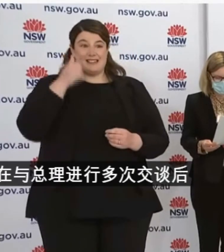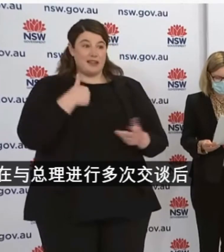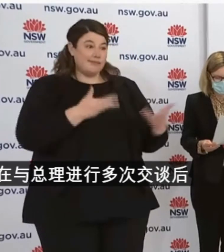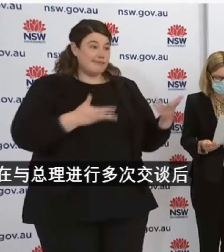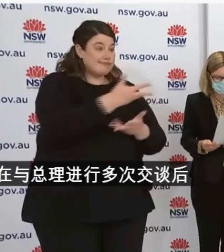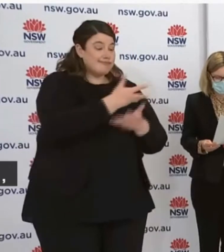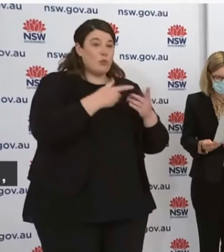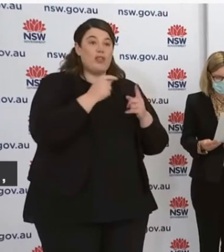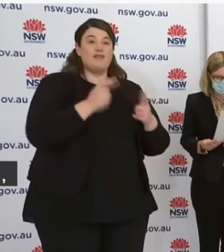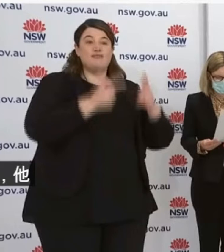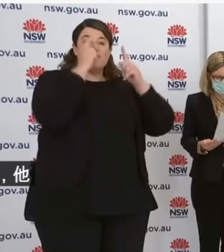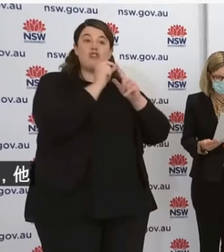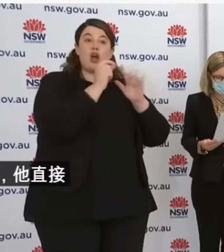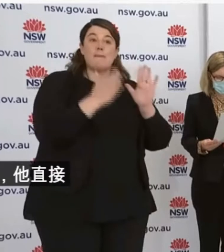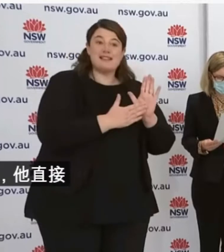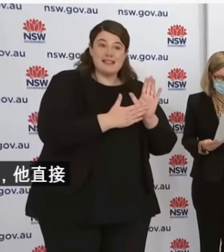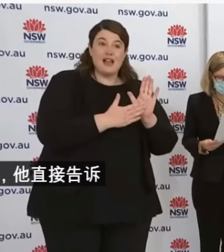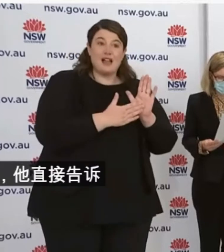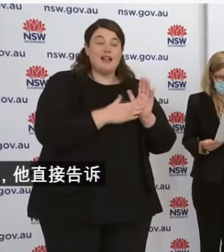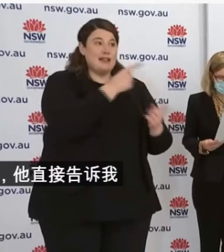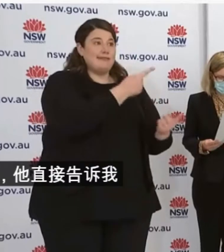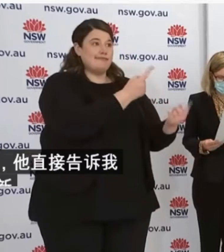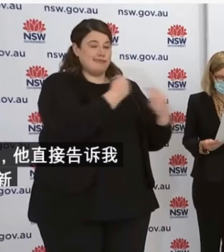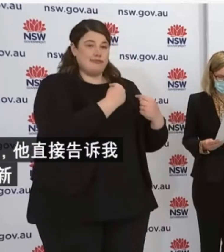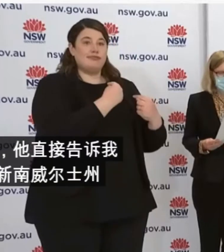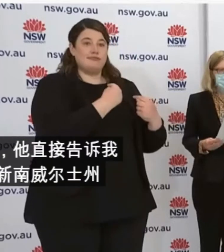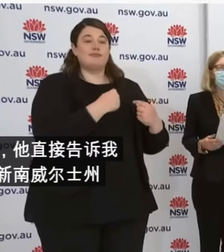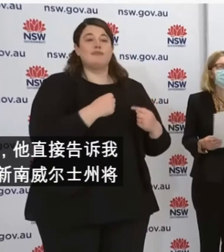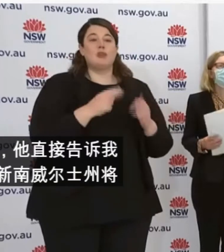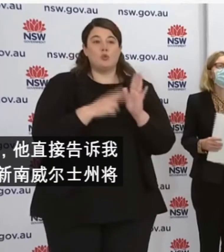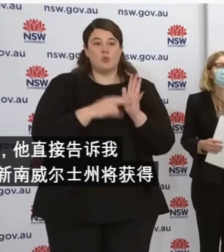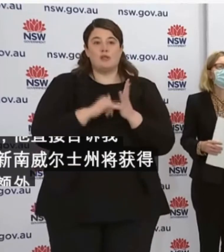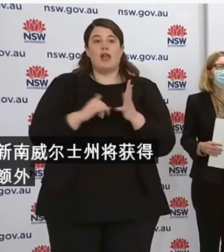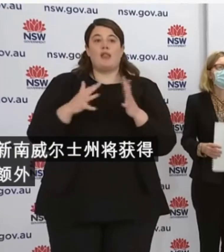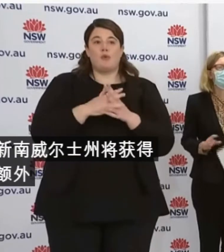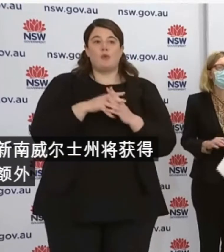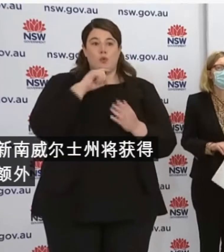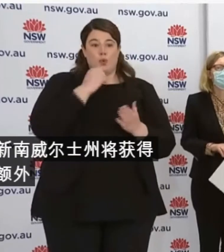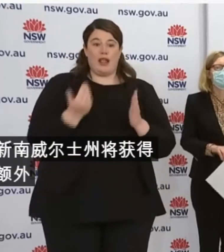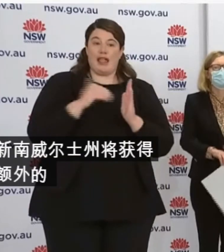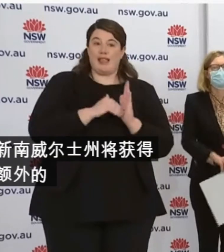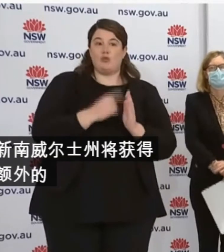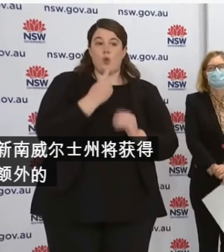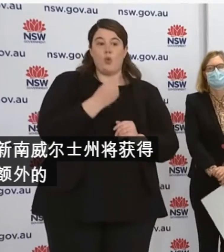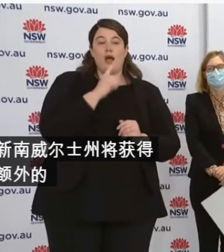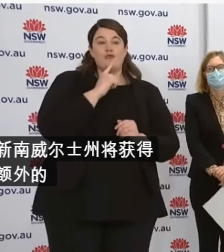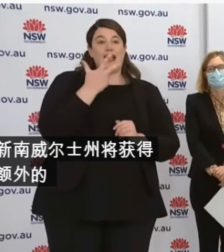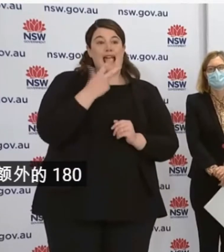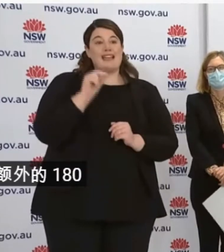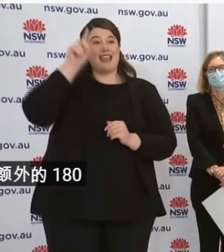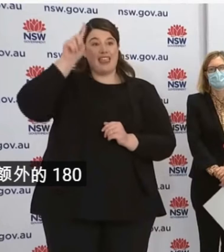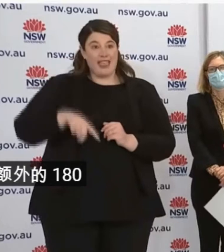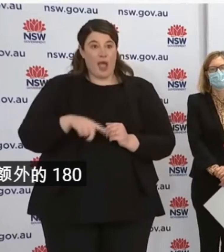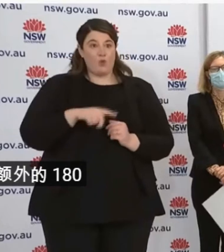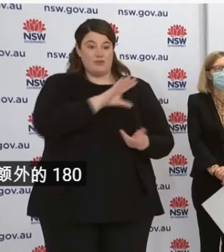Prime Minister, that I was advised by him directly that New South Wales will be receiving an extra 180,000 doses of Pfizer, which